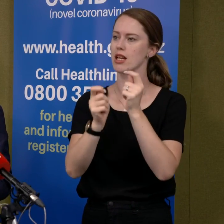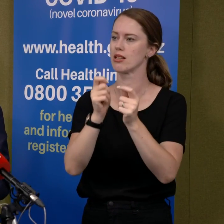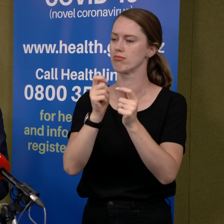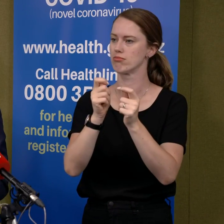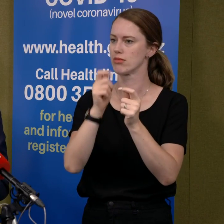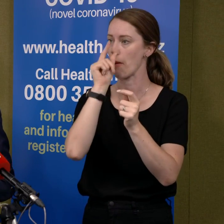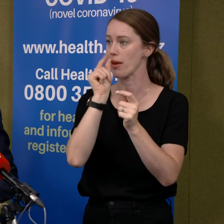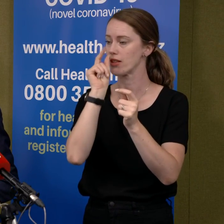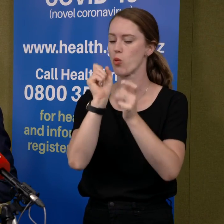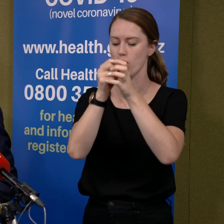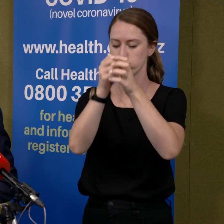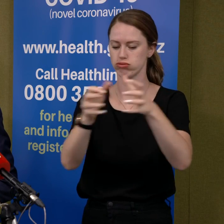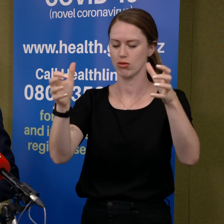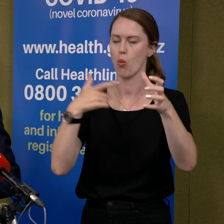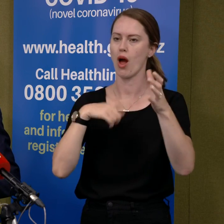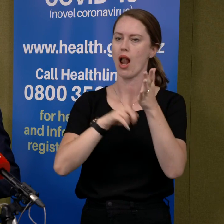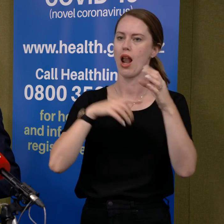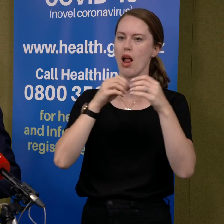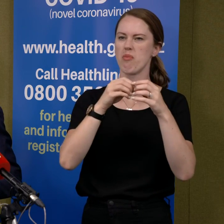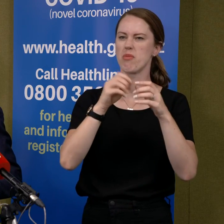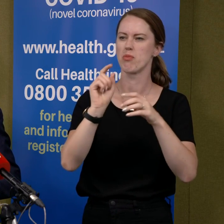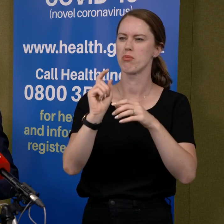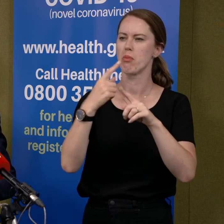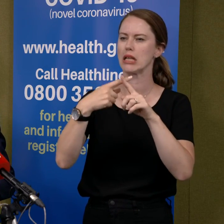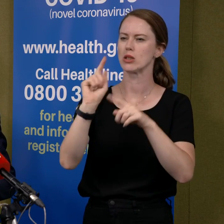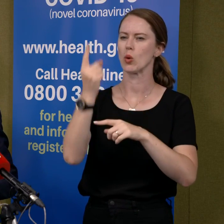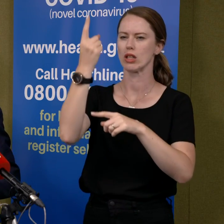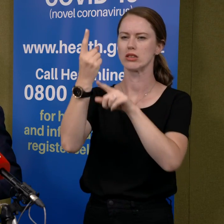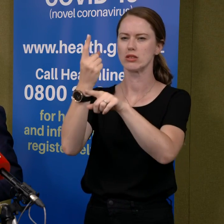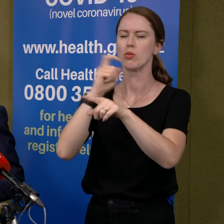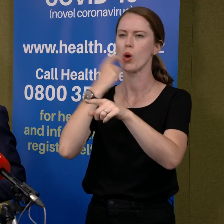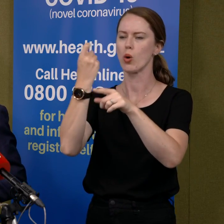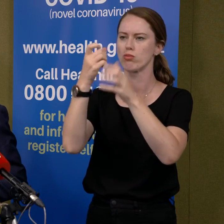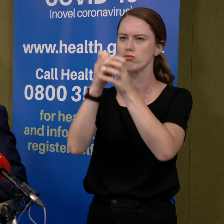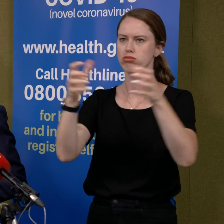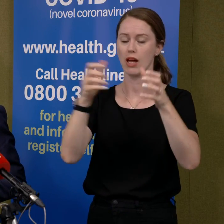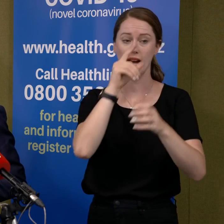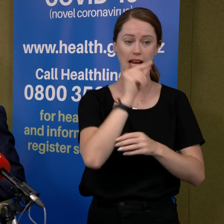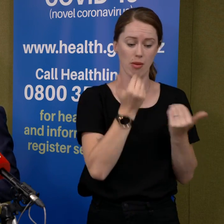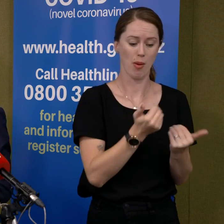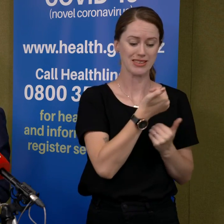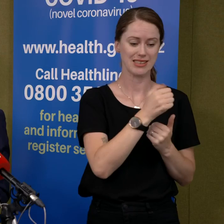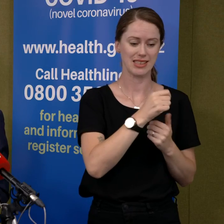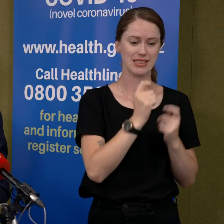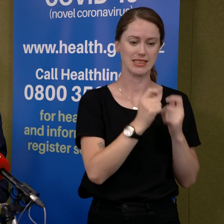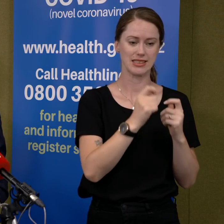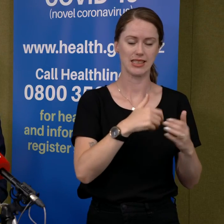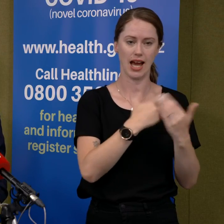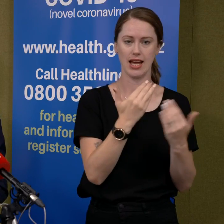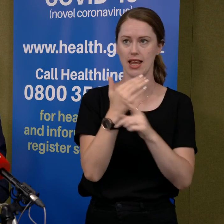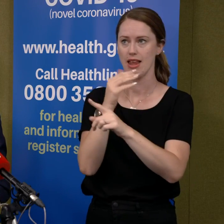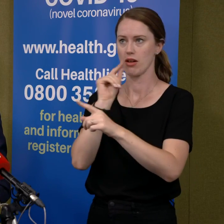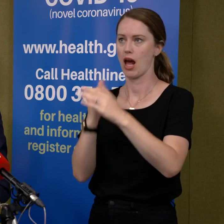substantially as Lab Plus in Auckland is scheduled to increase its capacity from 60 tests per day to as many